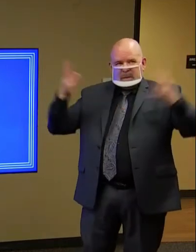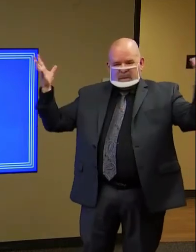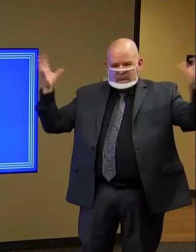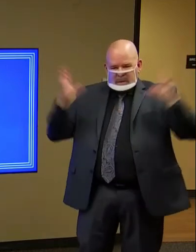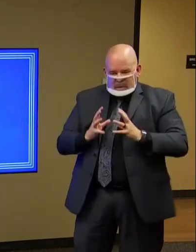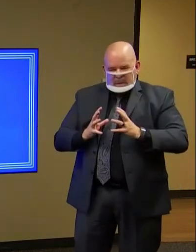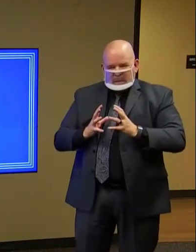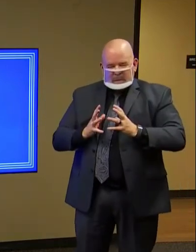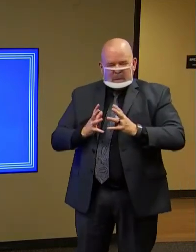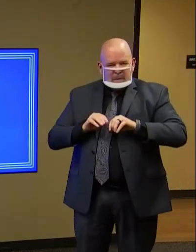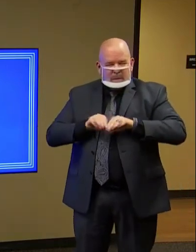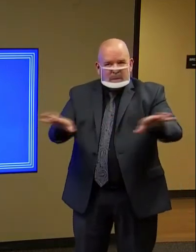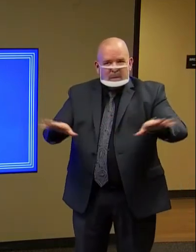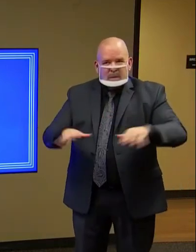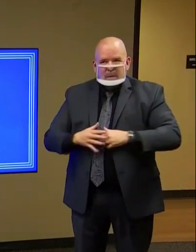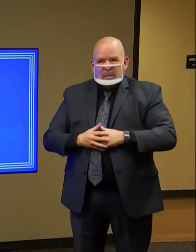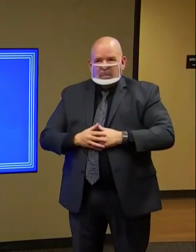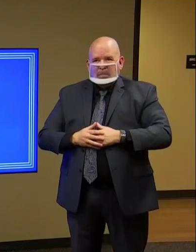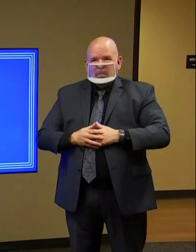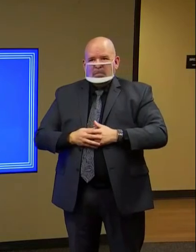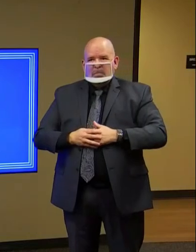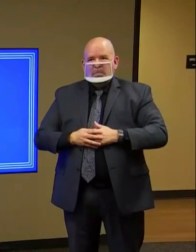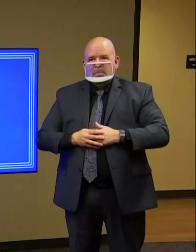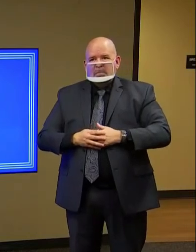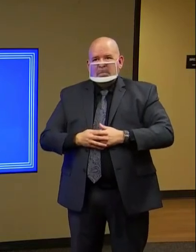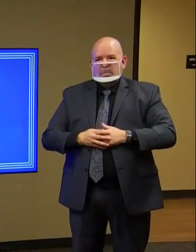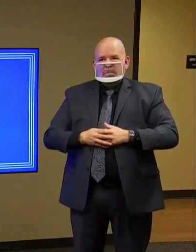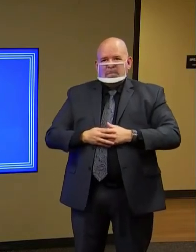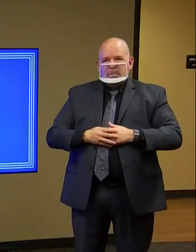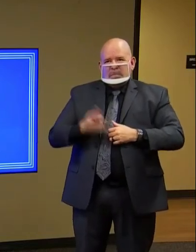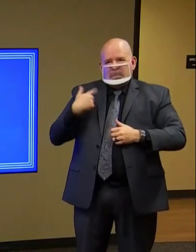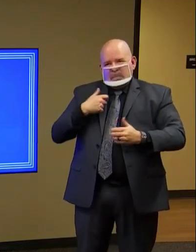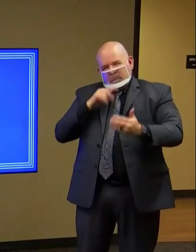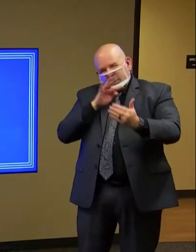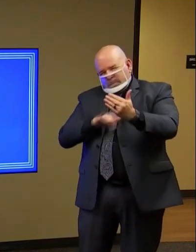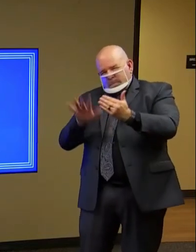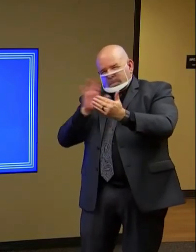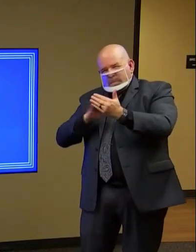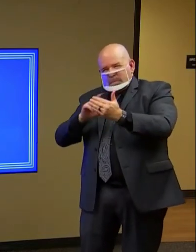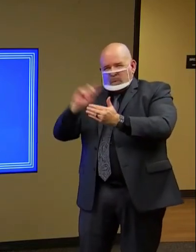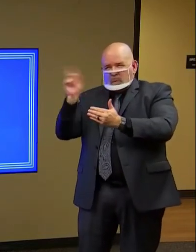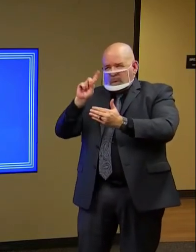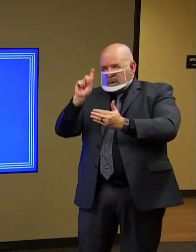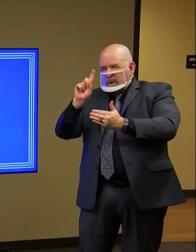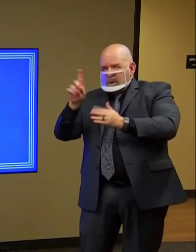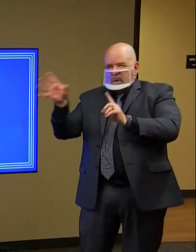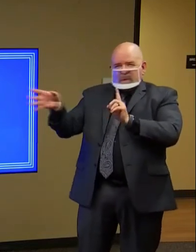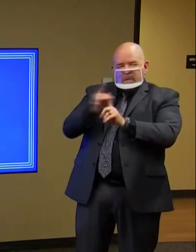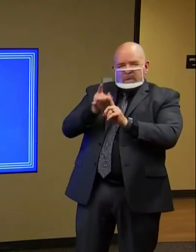what are the demographics of where we're seeing more activity and less